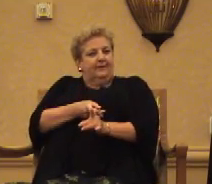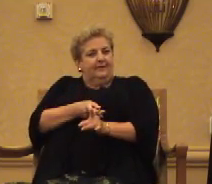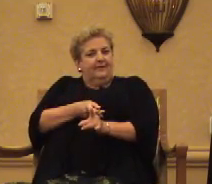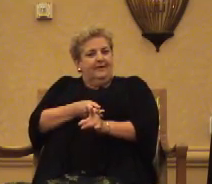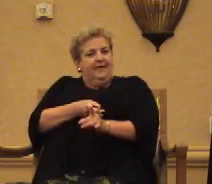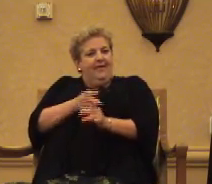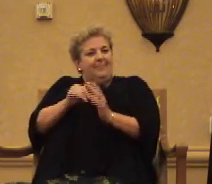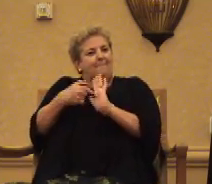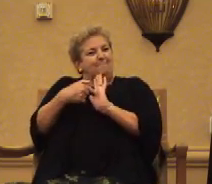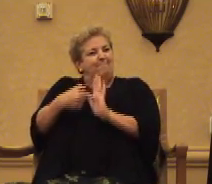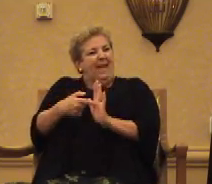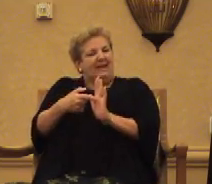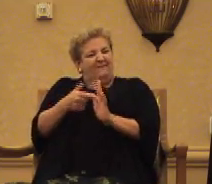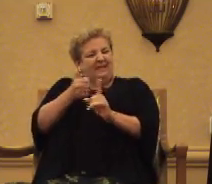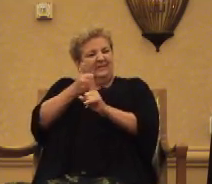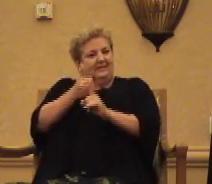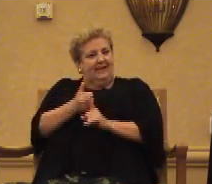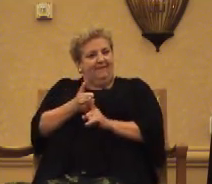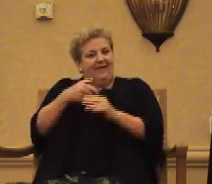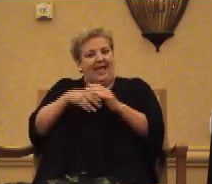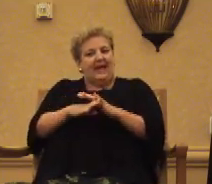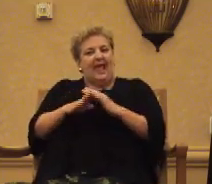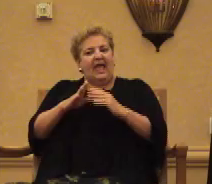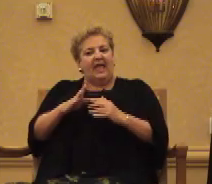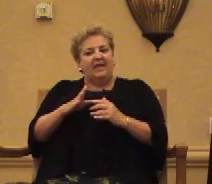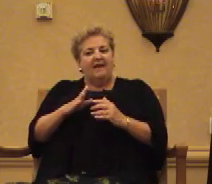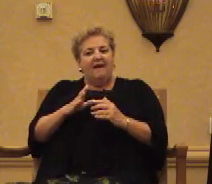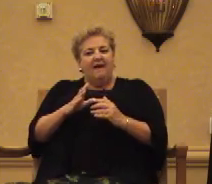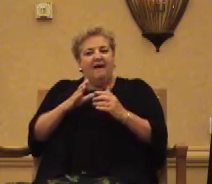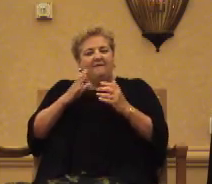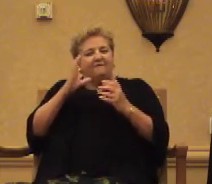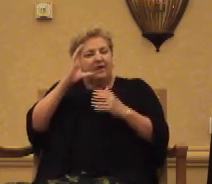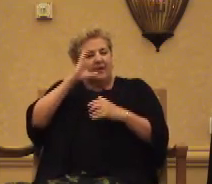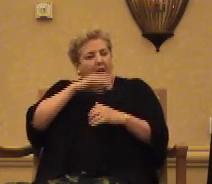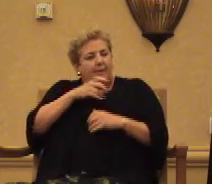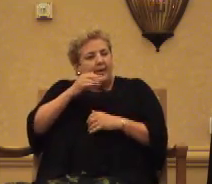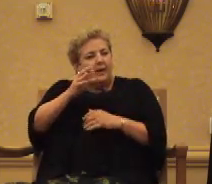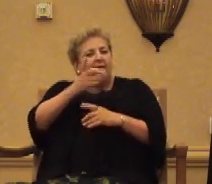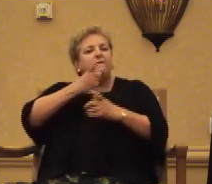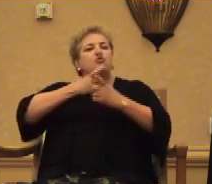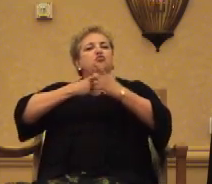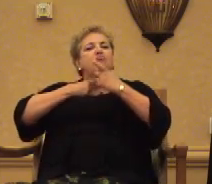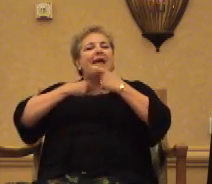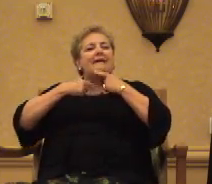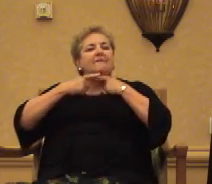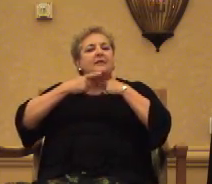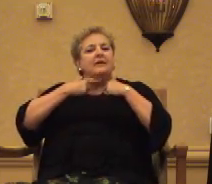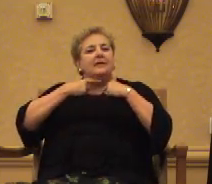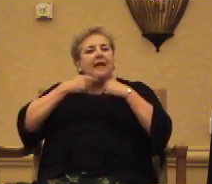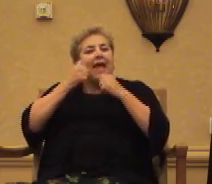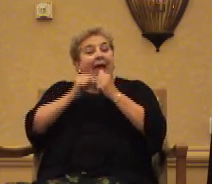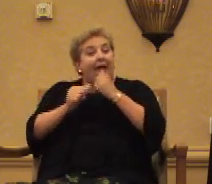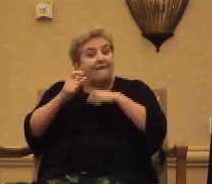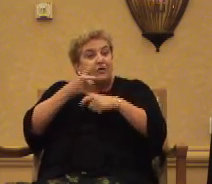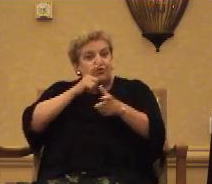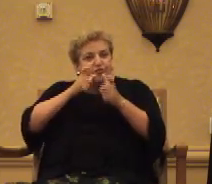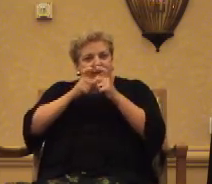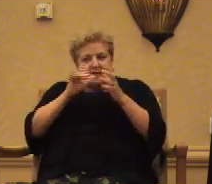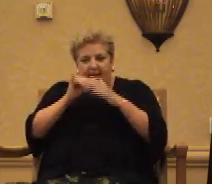itself in a phenomenon of craving. That every drink I've ever taken in my whole life, from my first drink and the effect